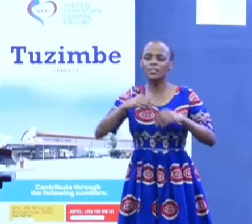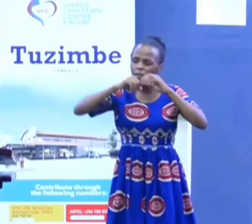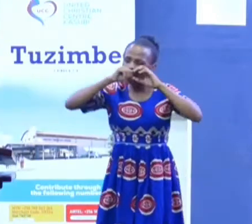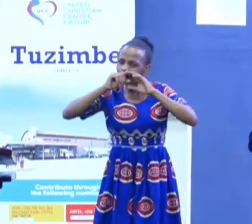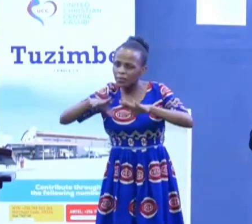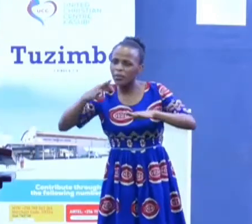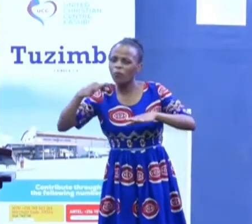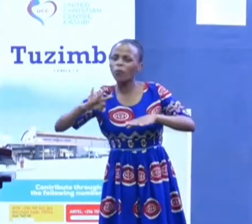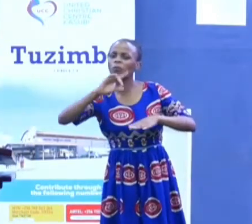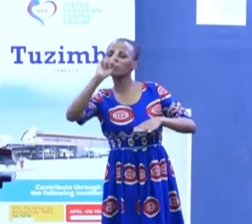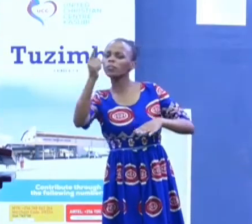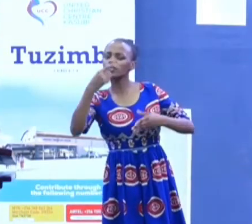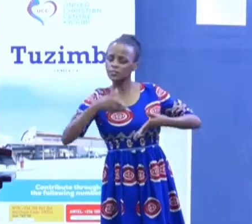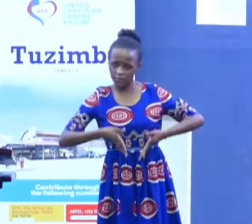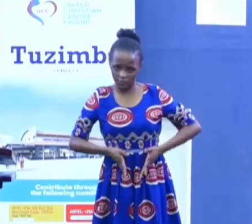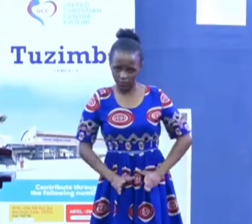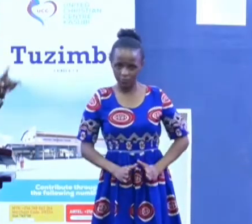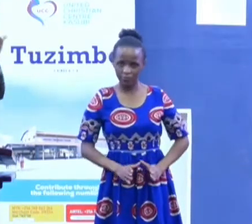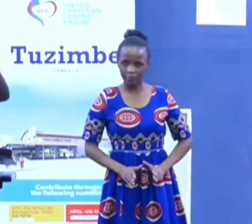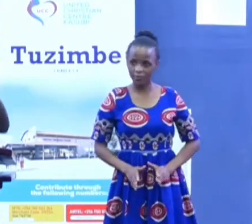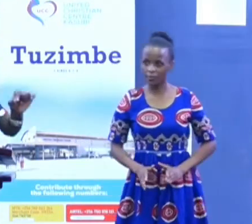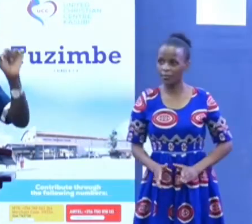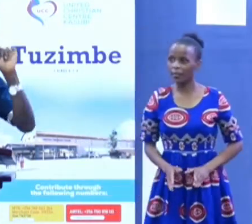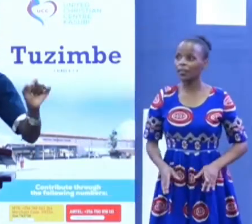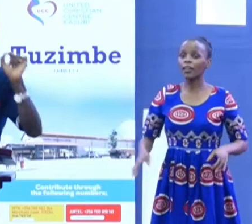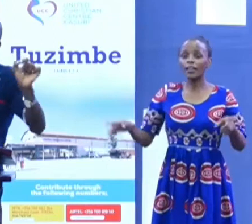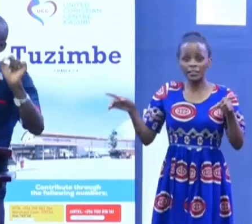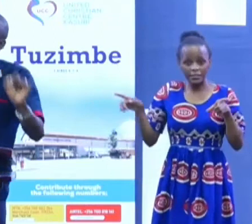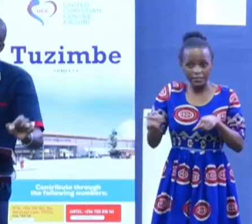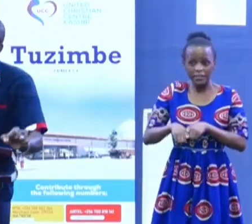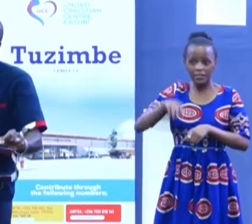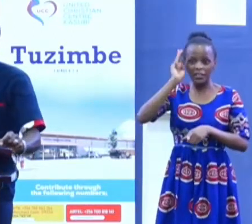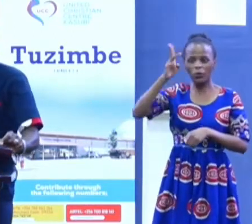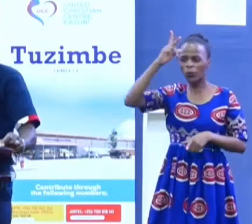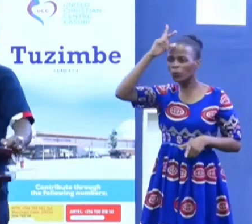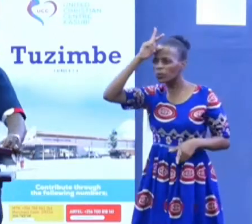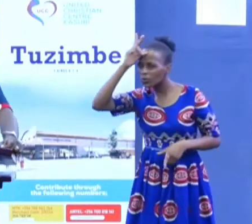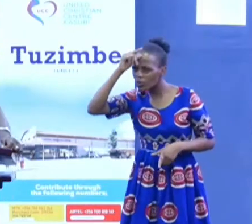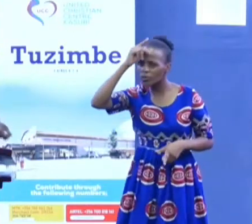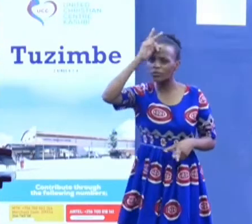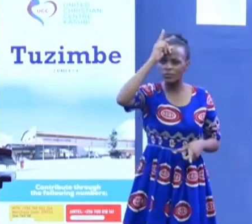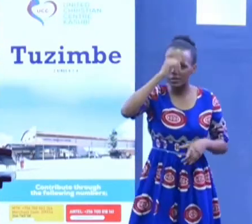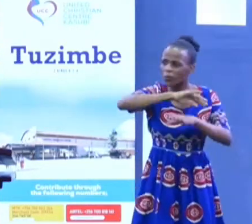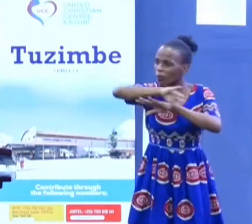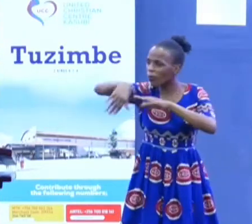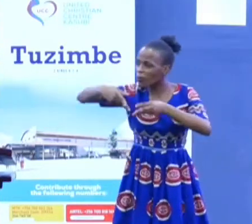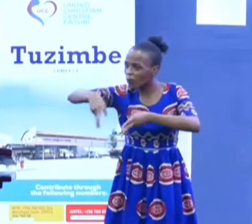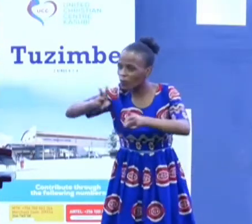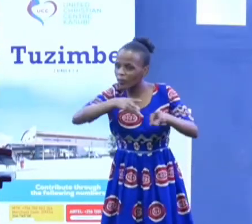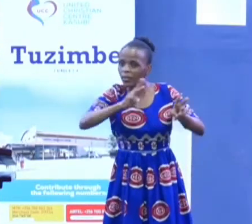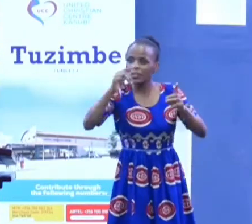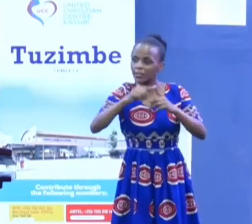firstborn. Many people need this blessing of the firstborn. And they can devise all